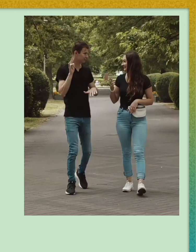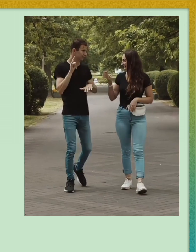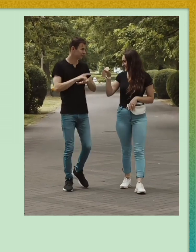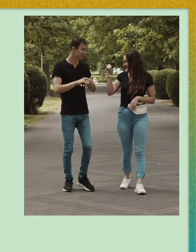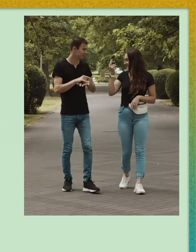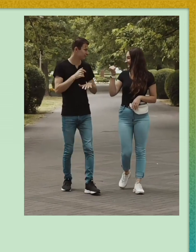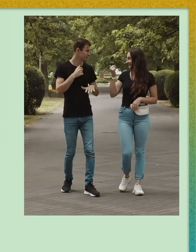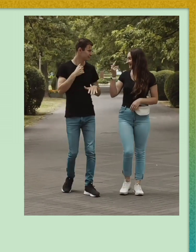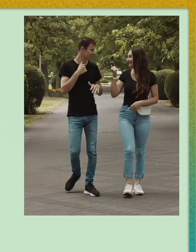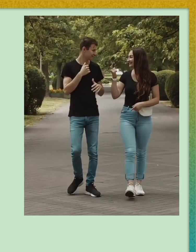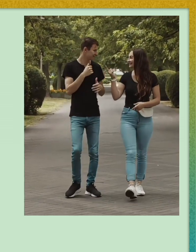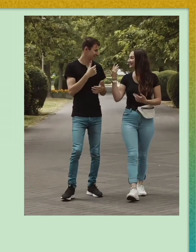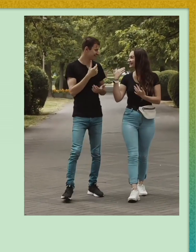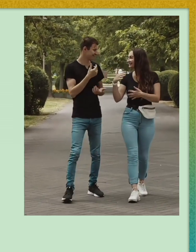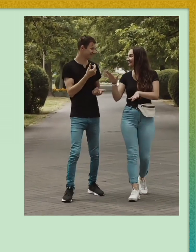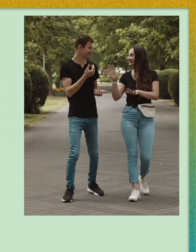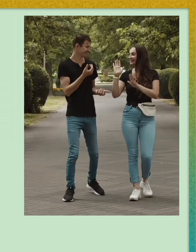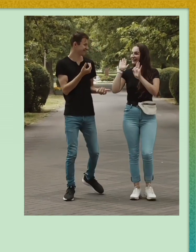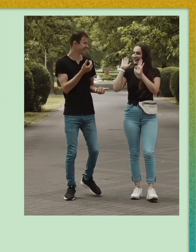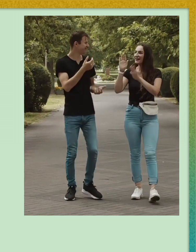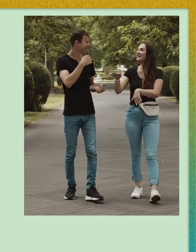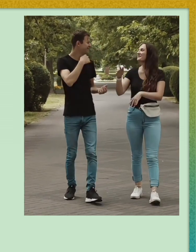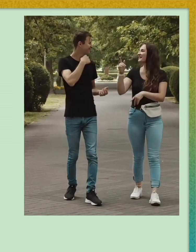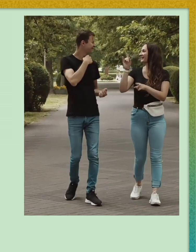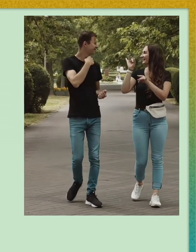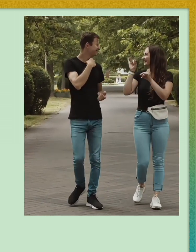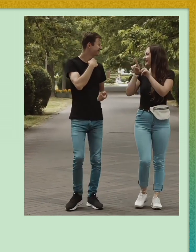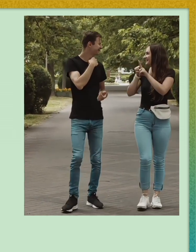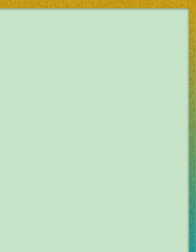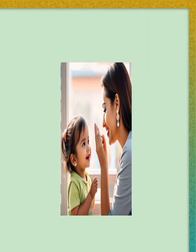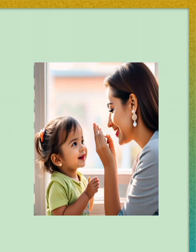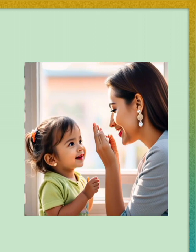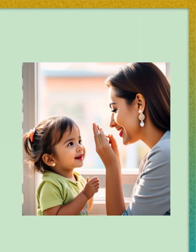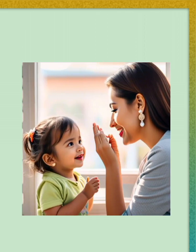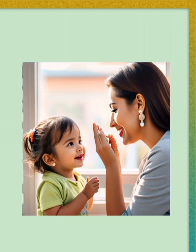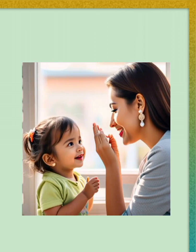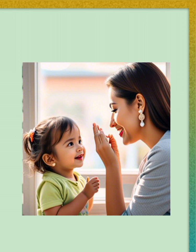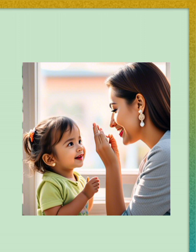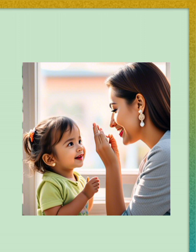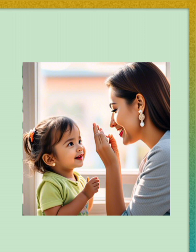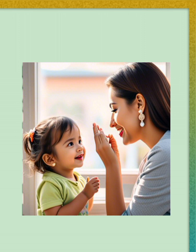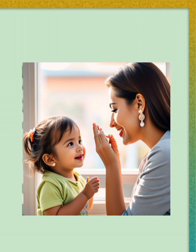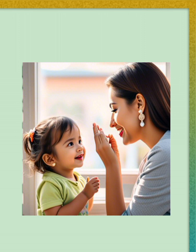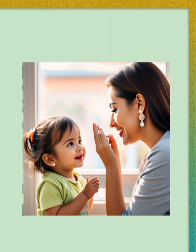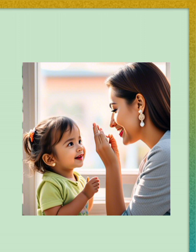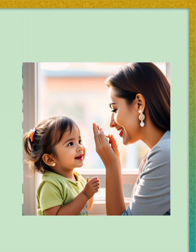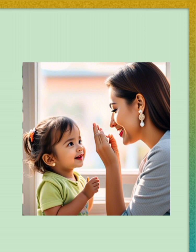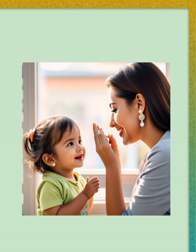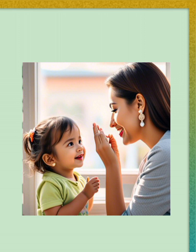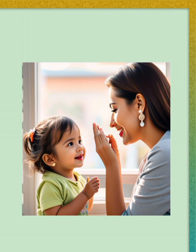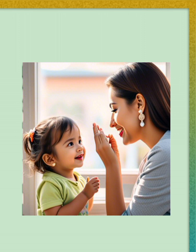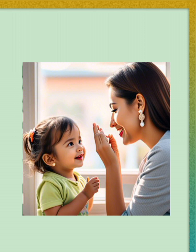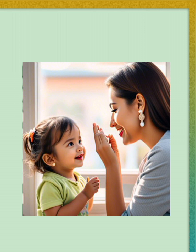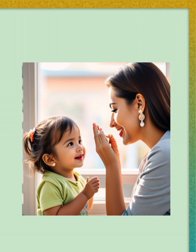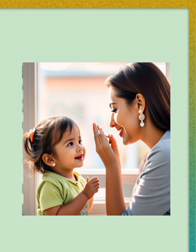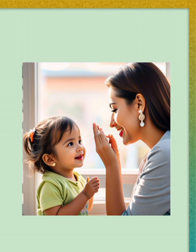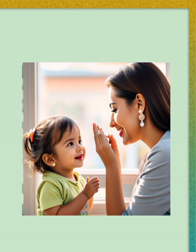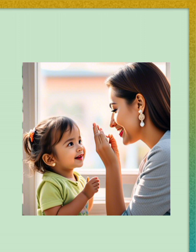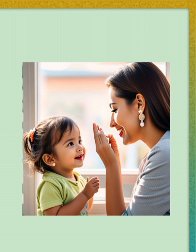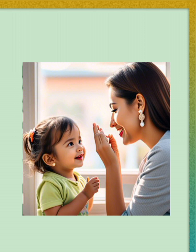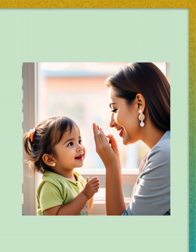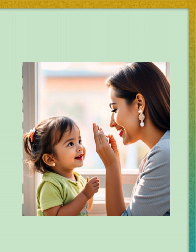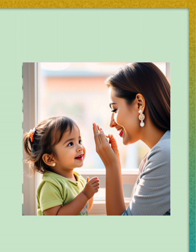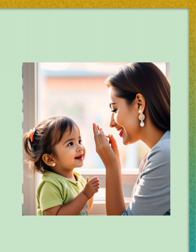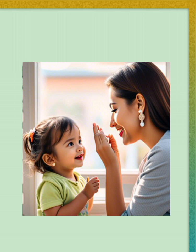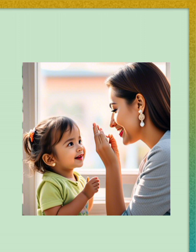movement, and facial expressions to communicate meaning. Sign language is a naturally acquired first language for